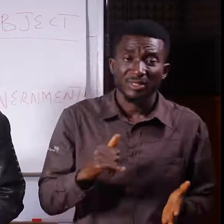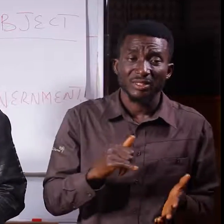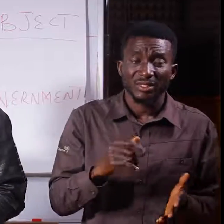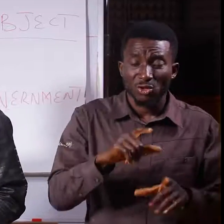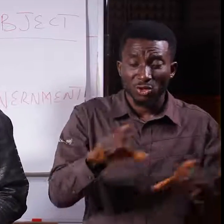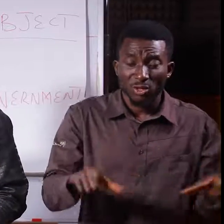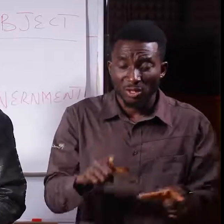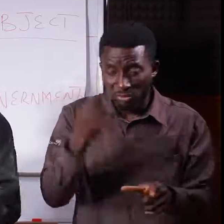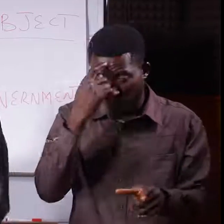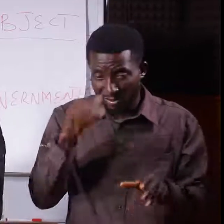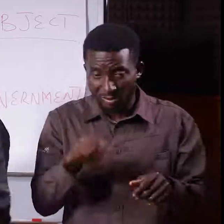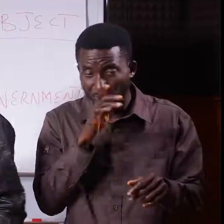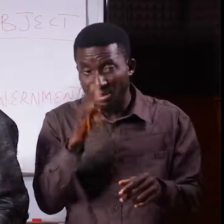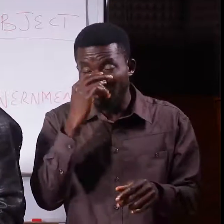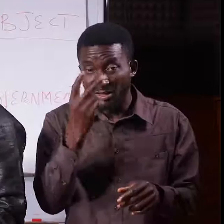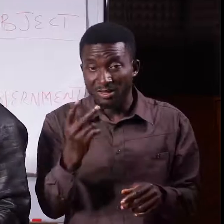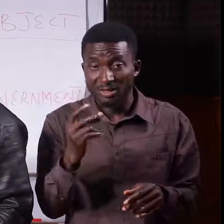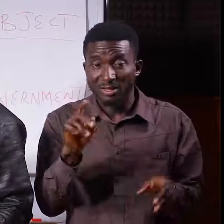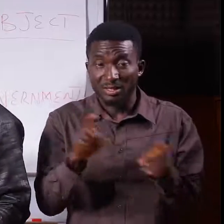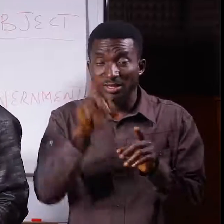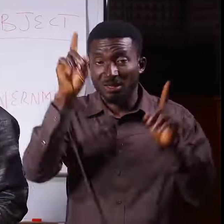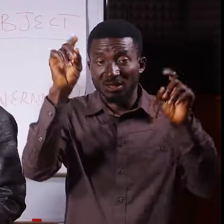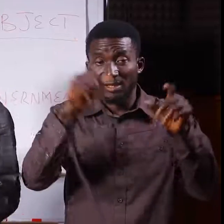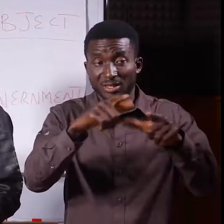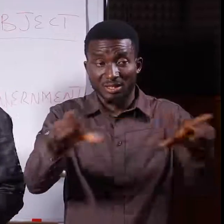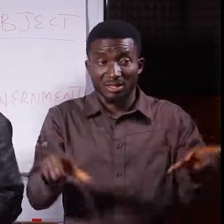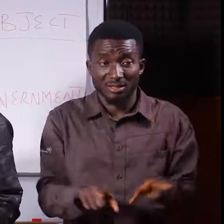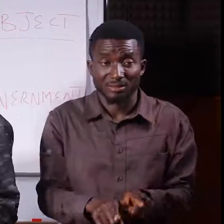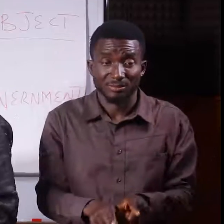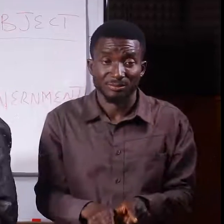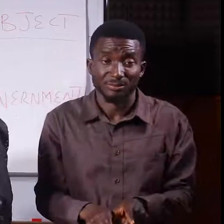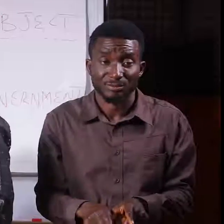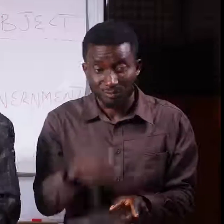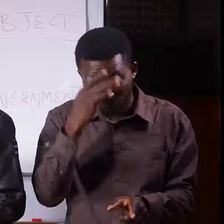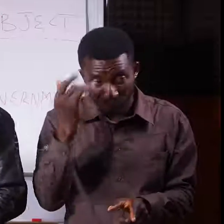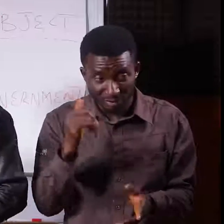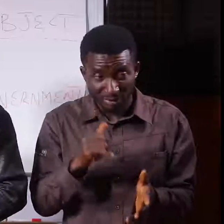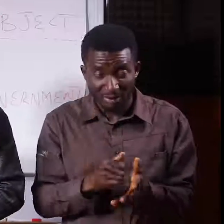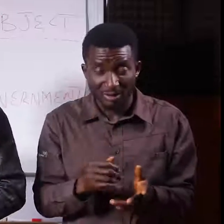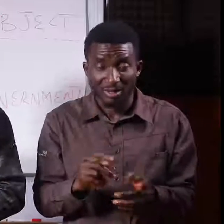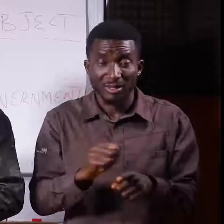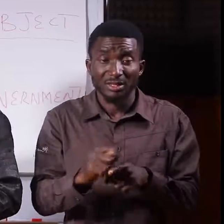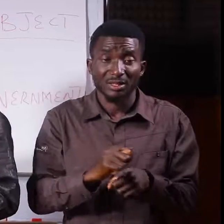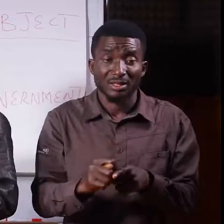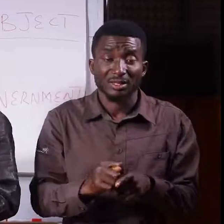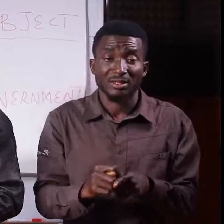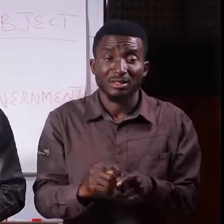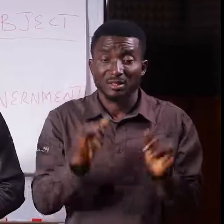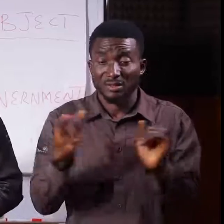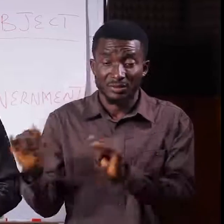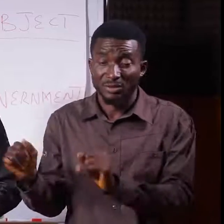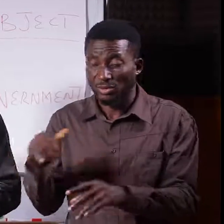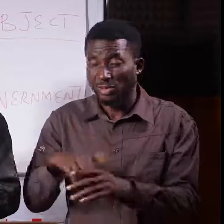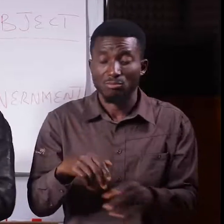seen as a testing ground. It can be seen as a testing ground because it trains individuals